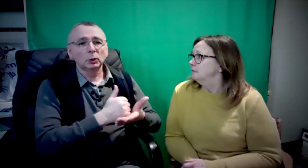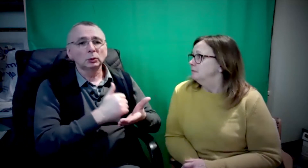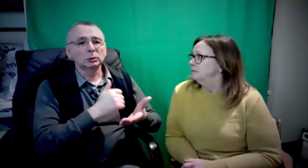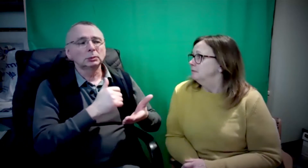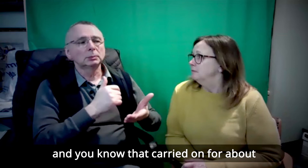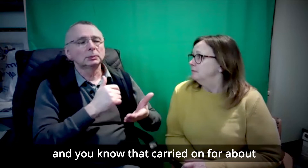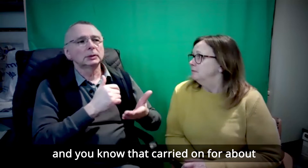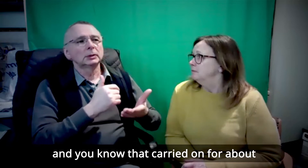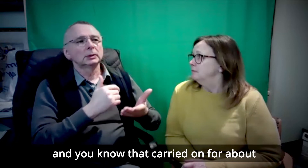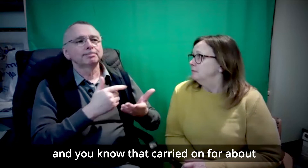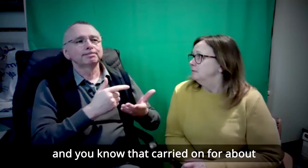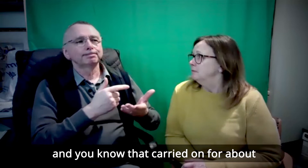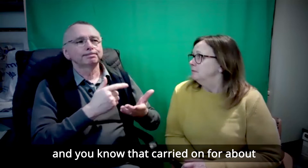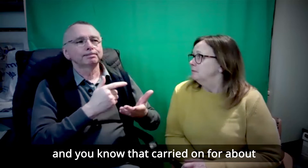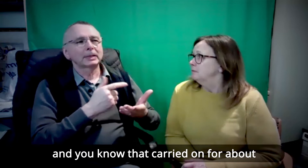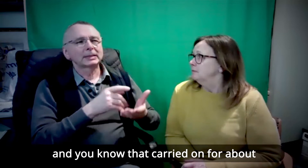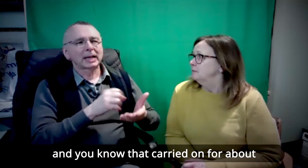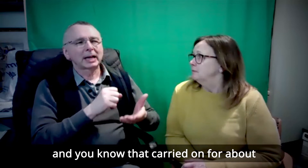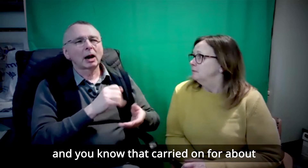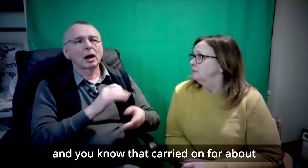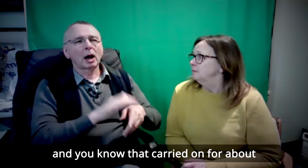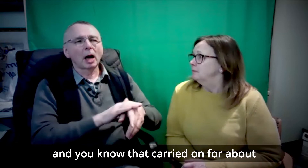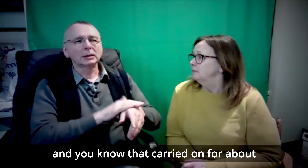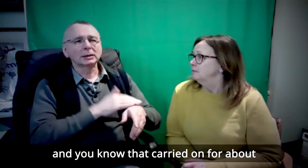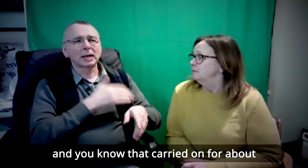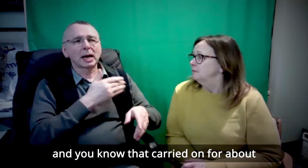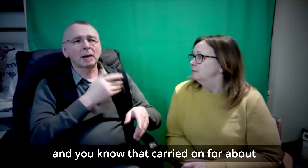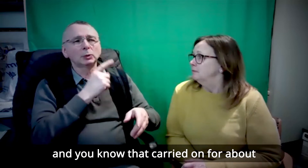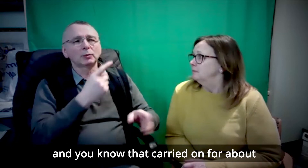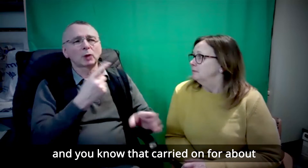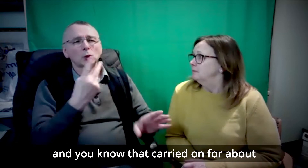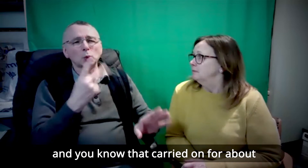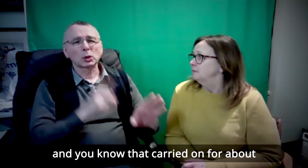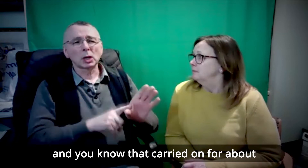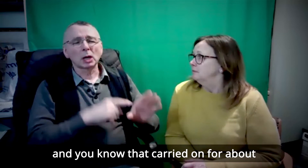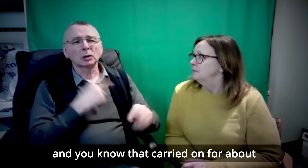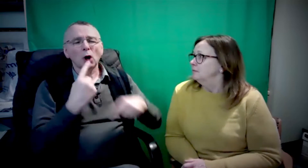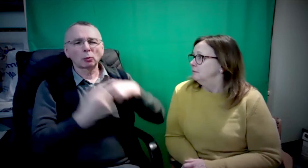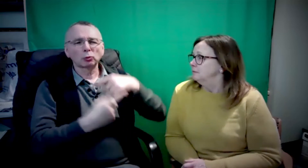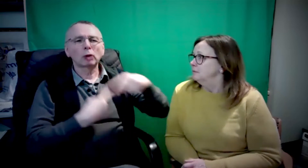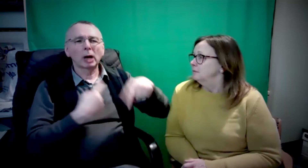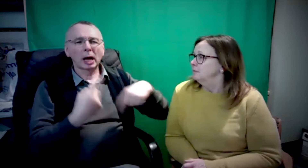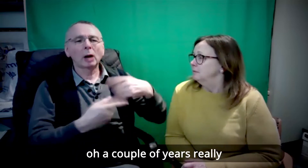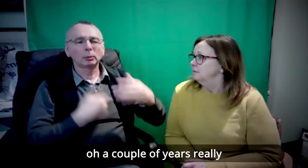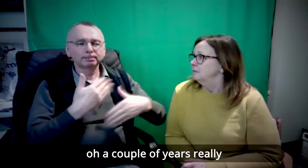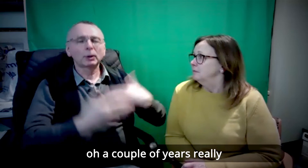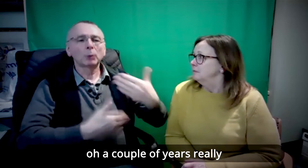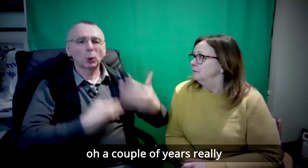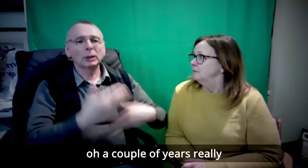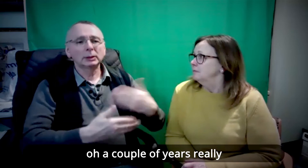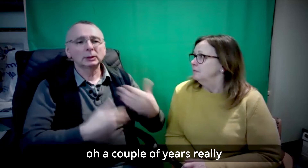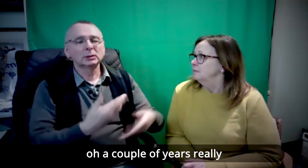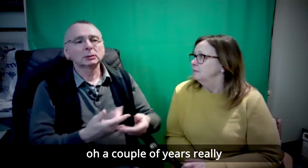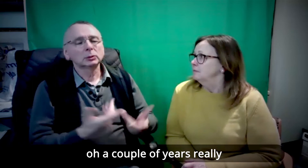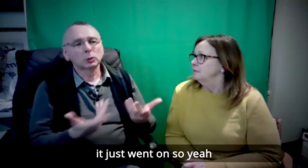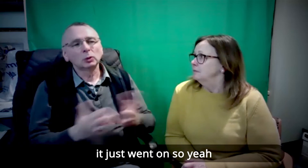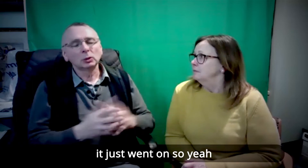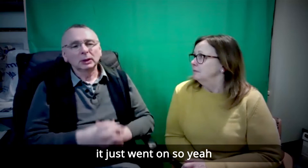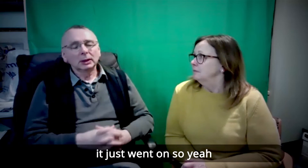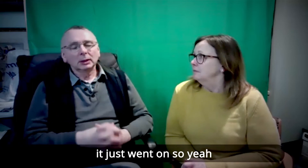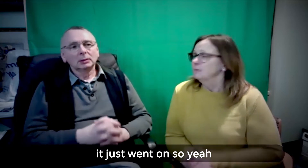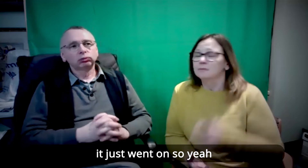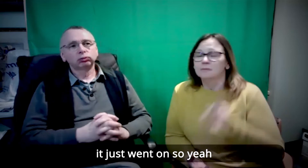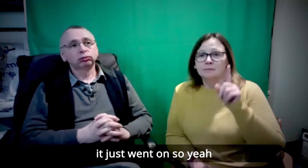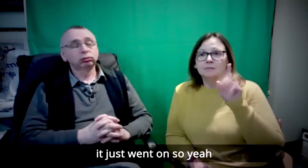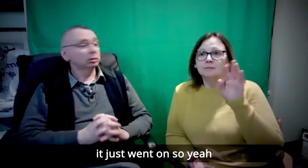hearted, and you know, that carried on for about a couple of years, really. It just